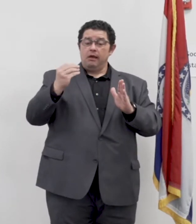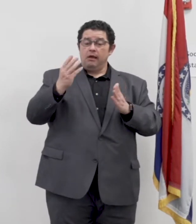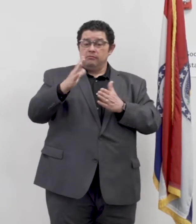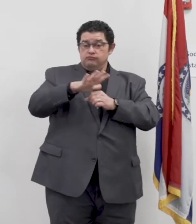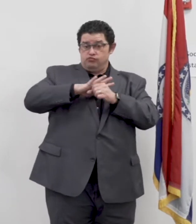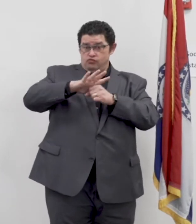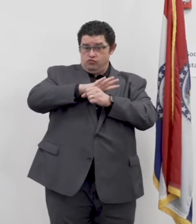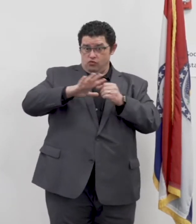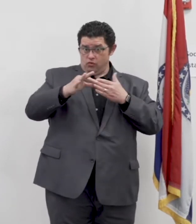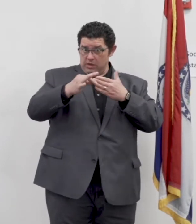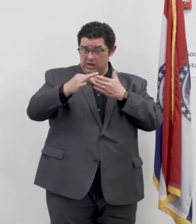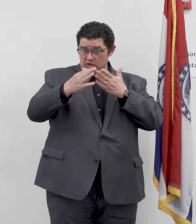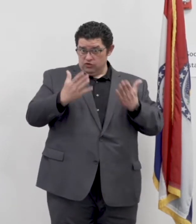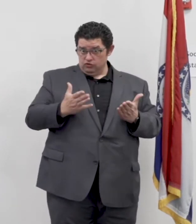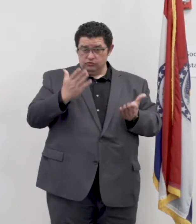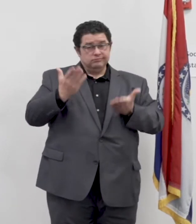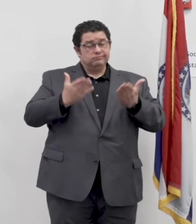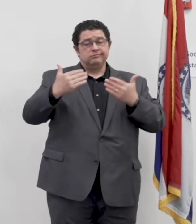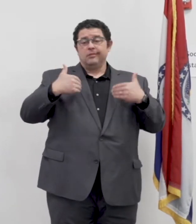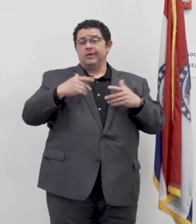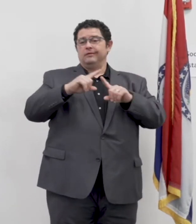different timetable.